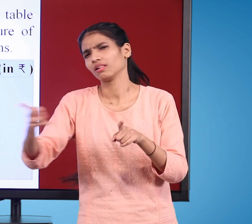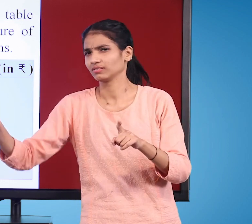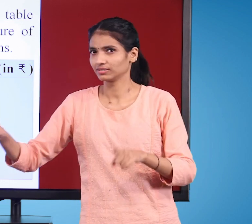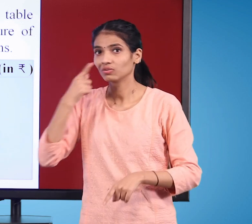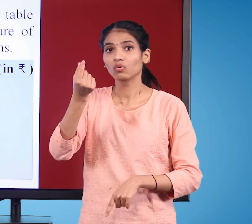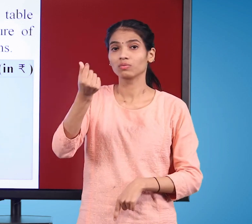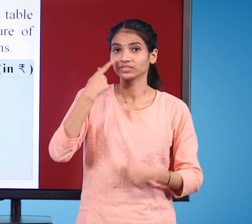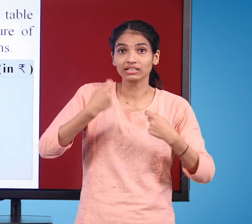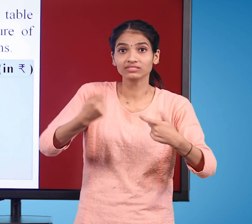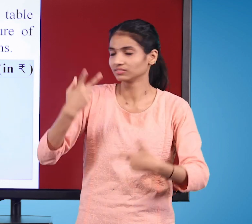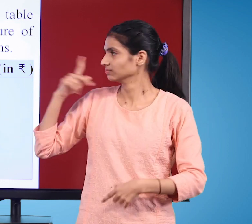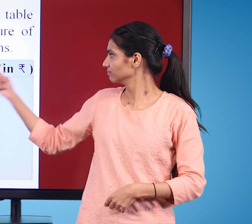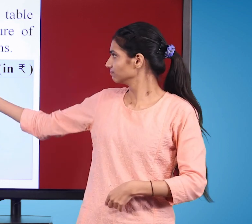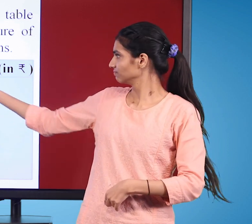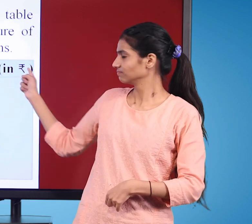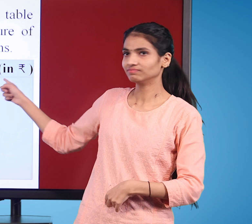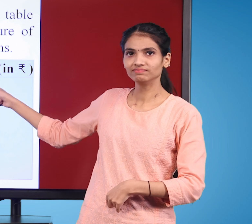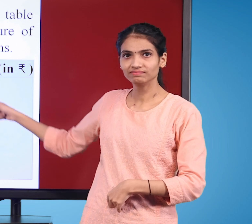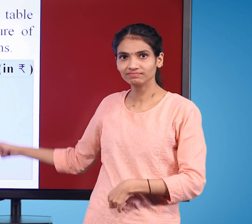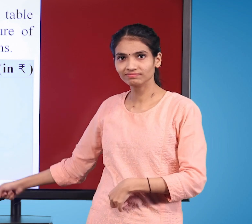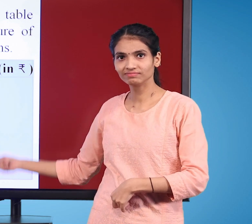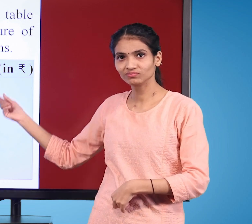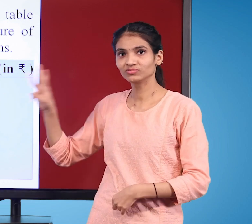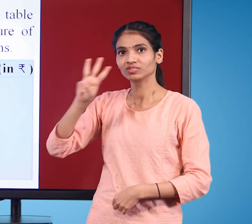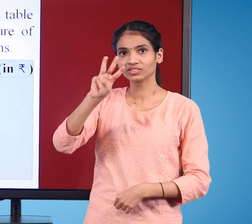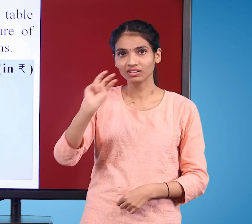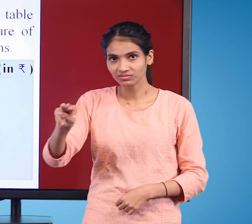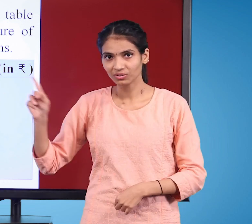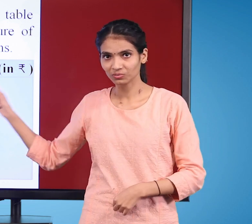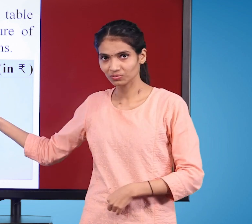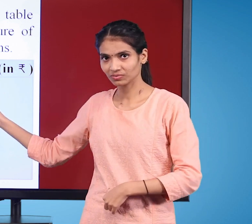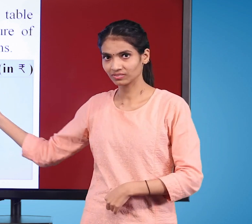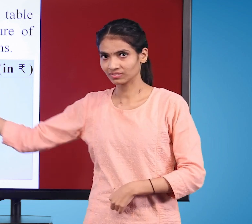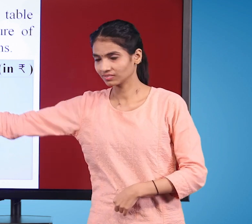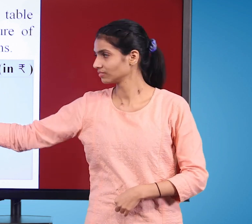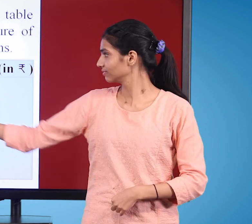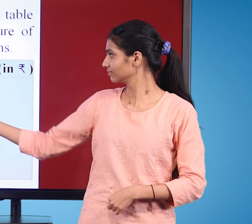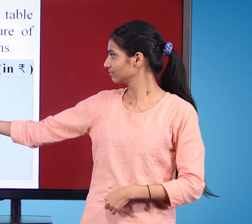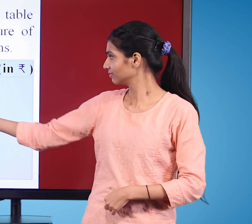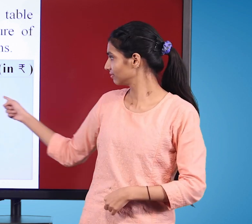education 800, electricity 400, transport 600,